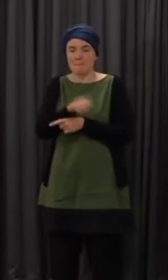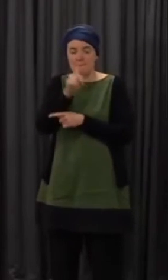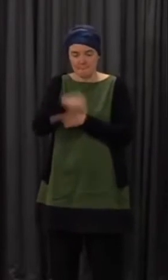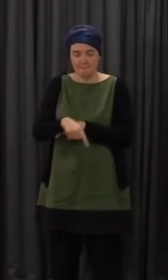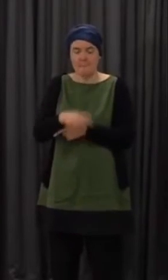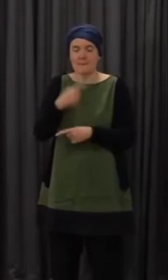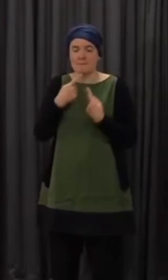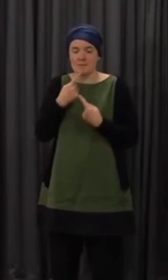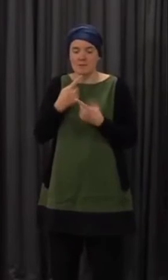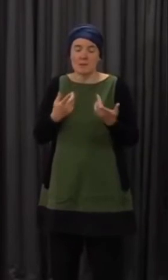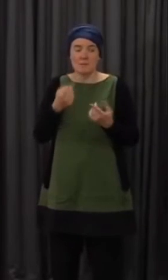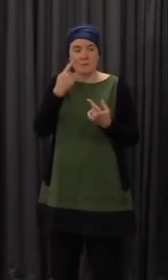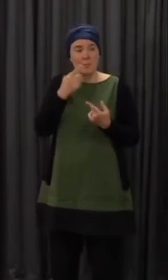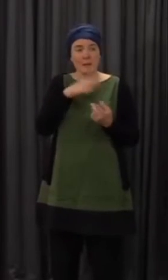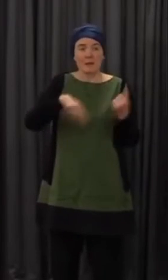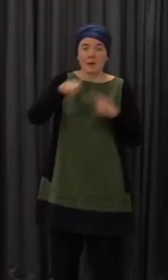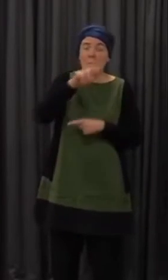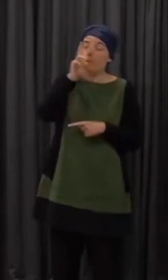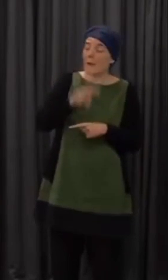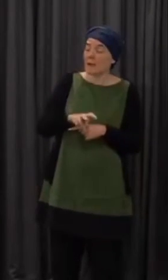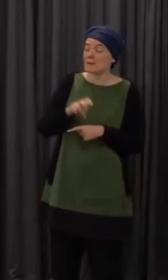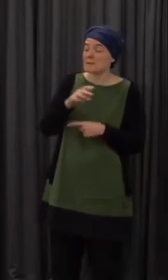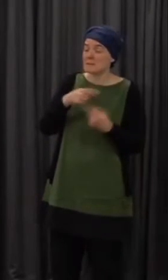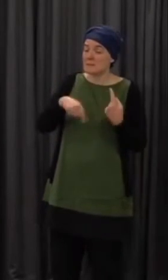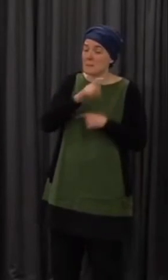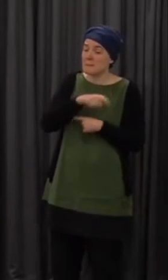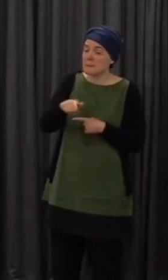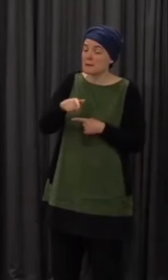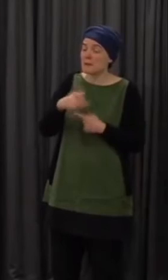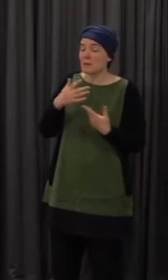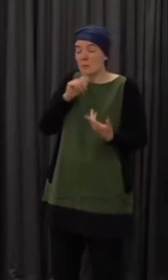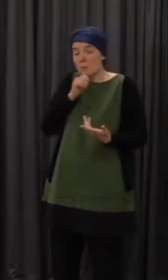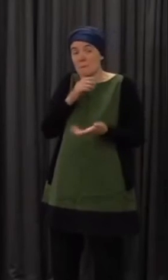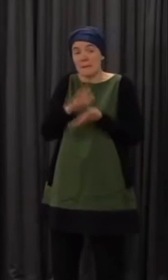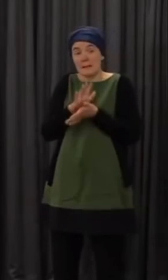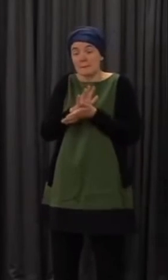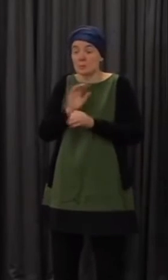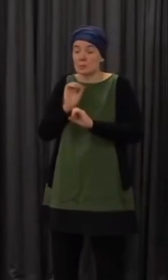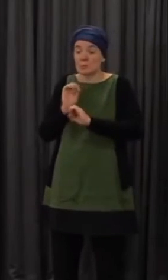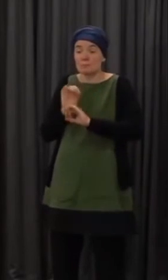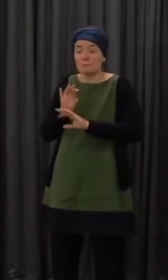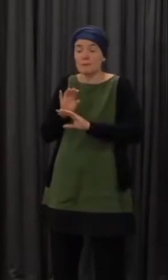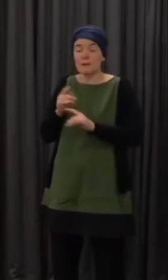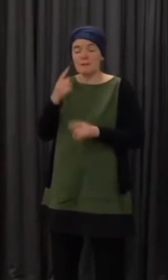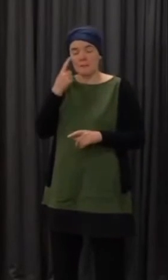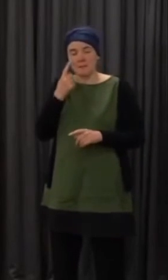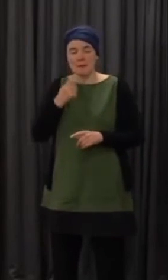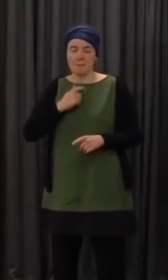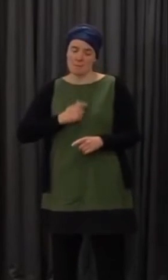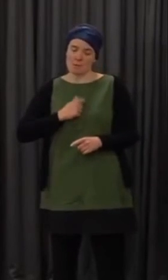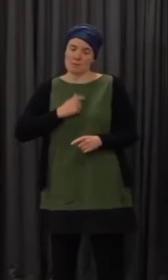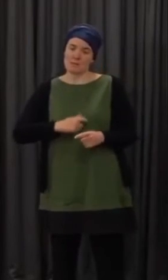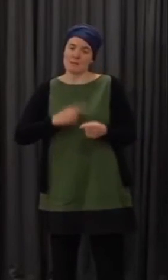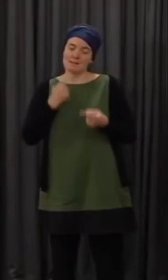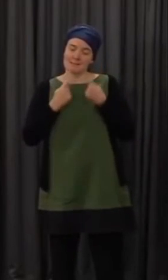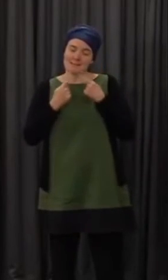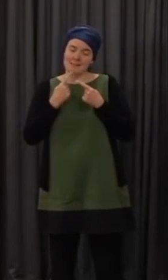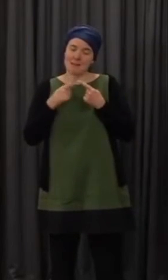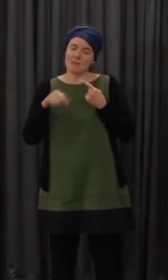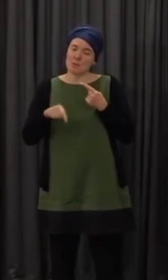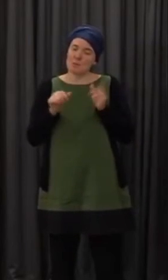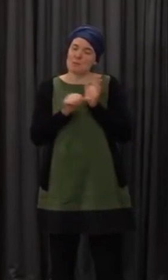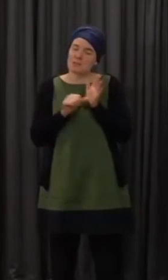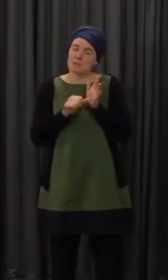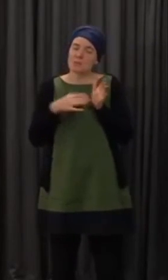take part. But the condition is that issues of personal data have been thought